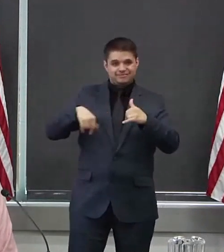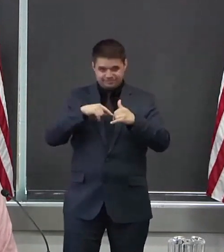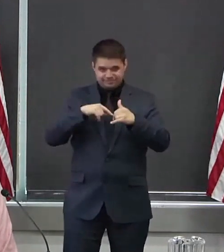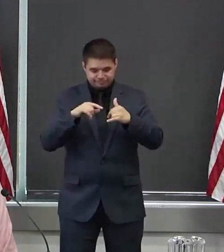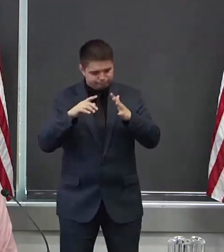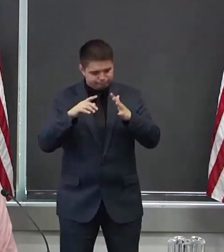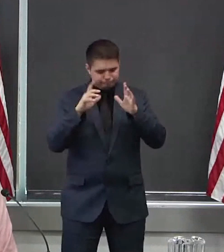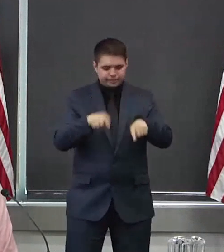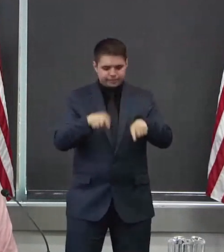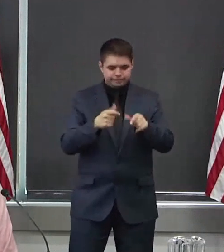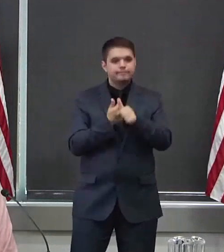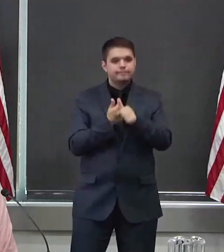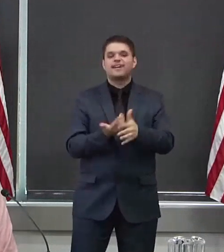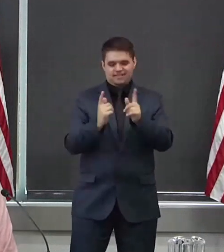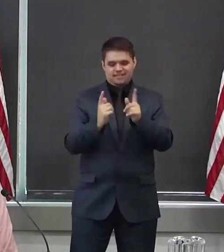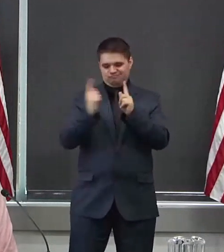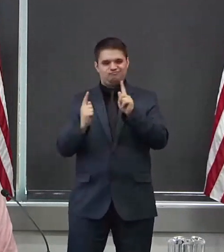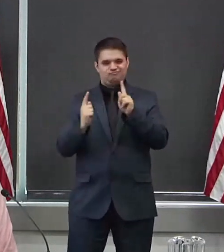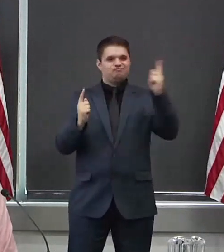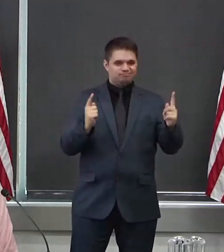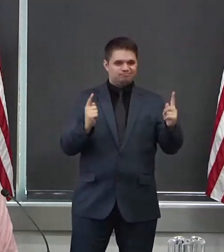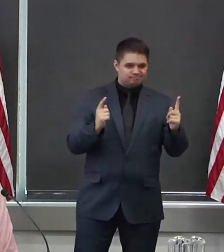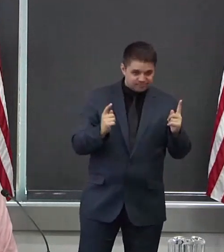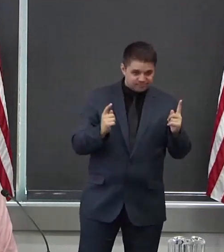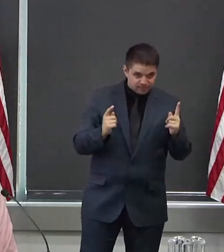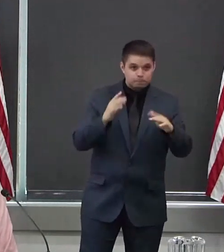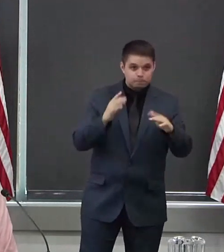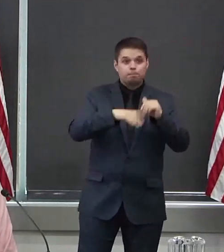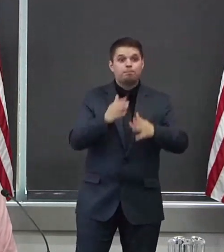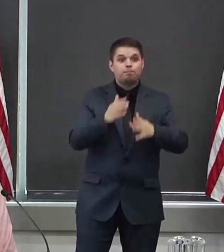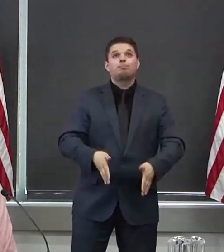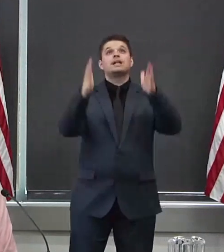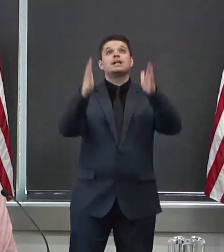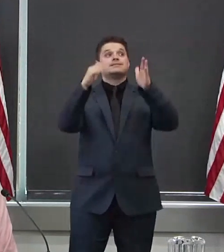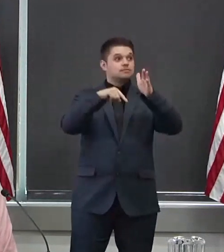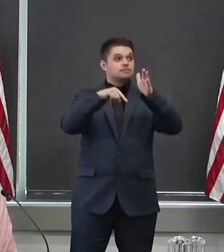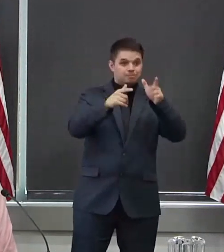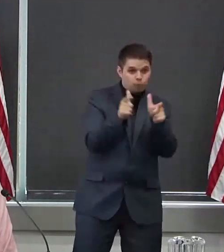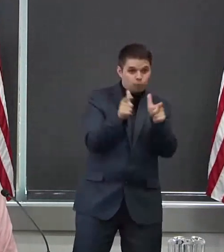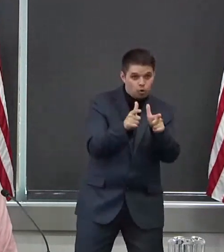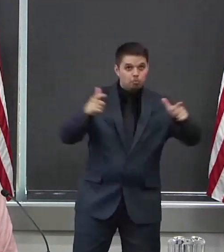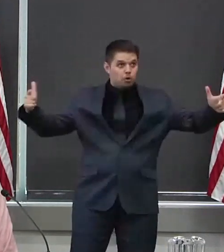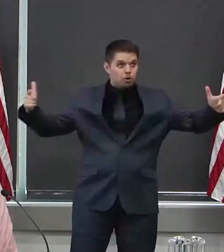can use the square footage they have available to them to make sure that people have at least 35